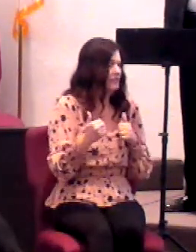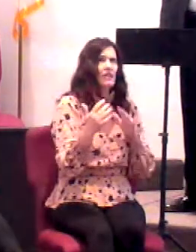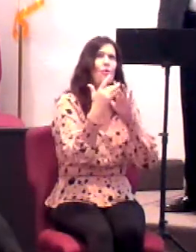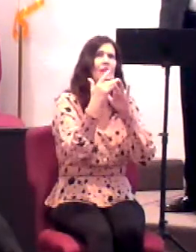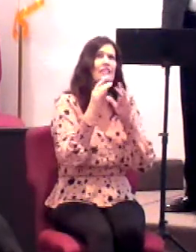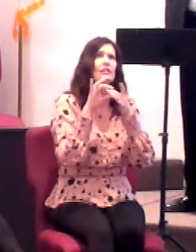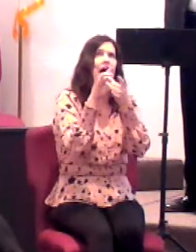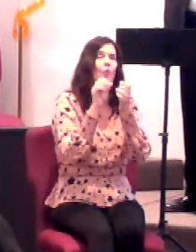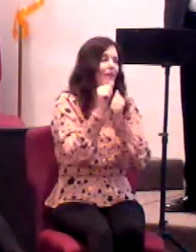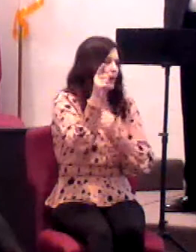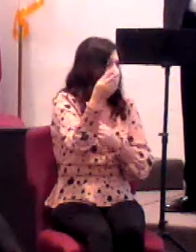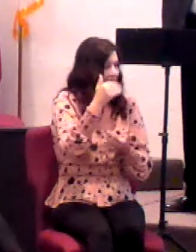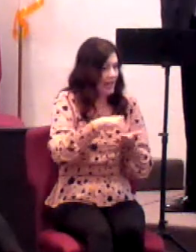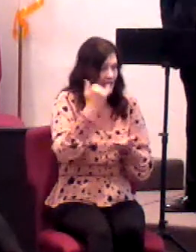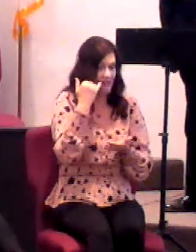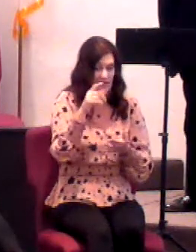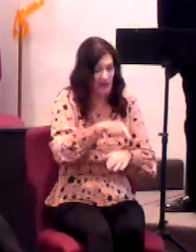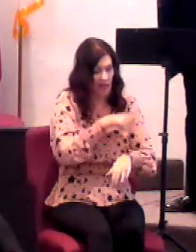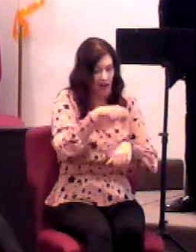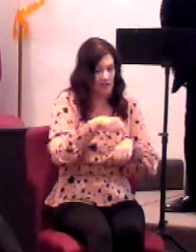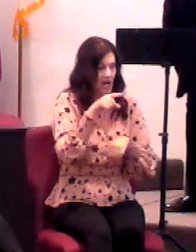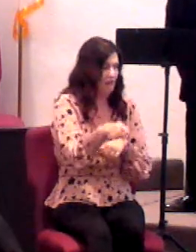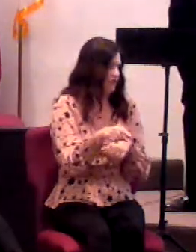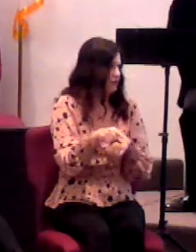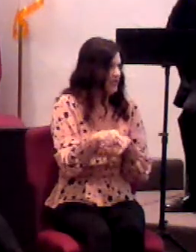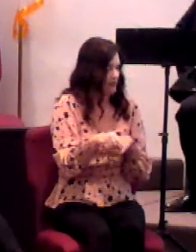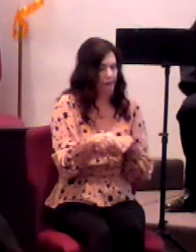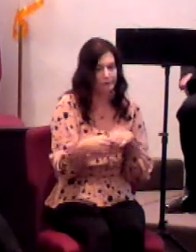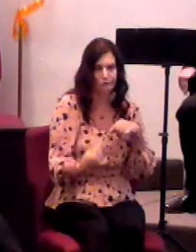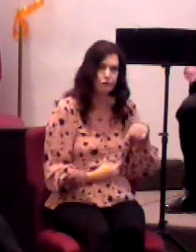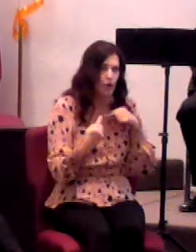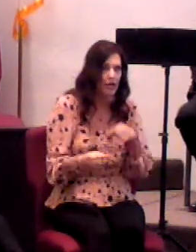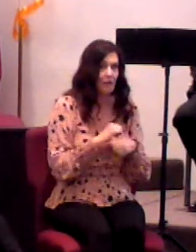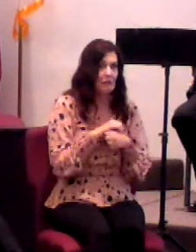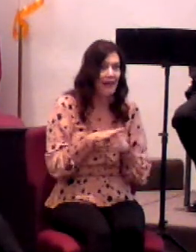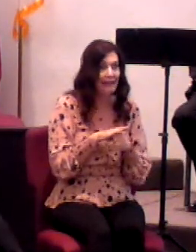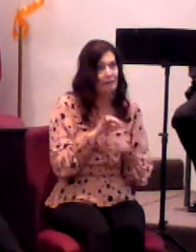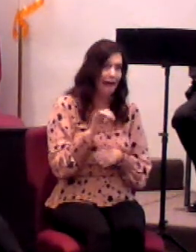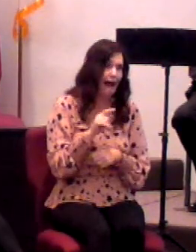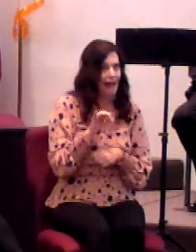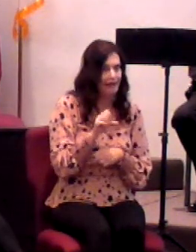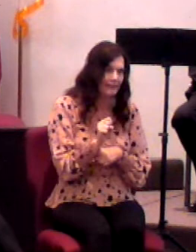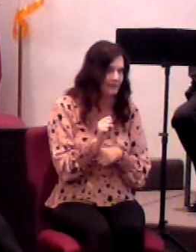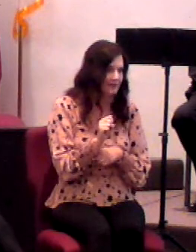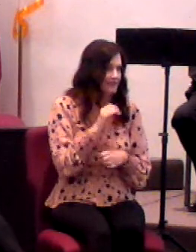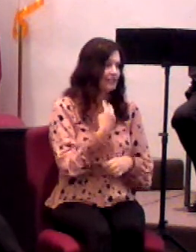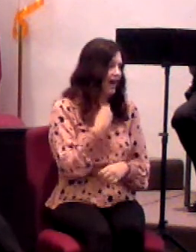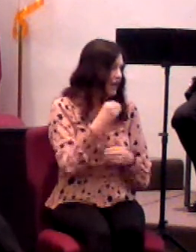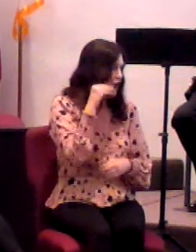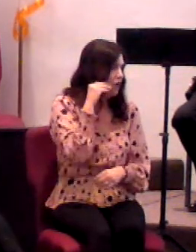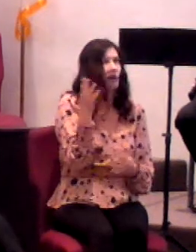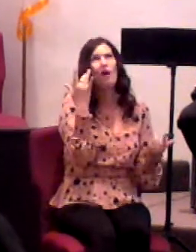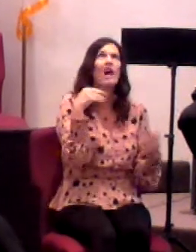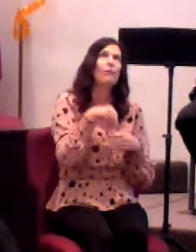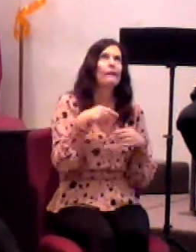been a while. You've been all cumbered down in pandemic-itis and you haven't really thought a whole lot except, Lord, how come we're in this